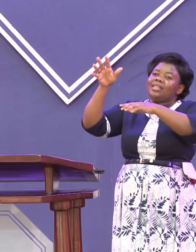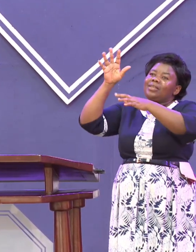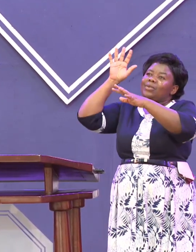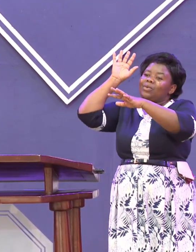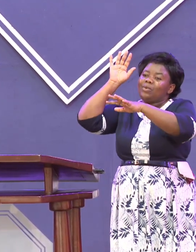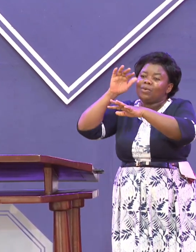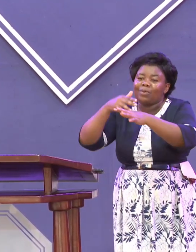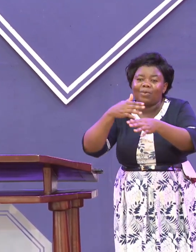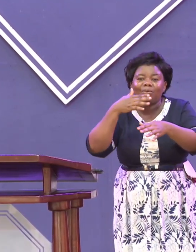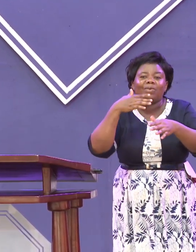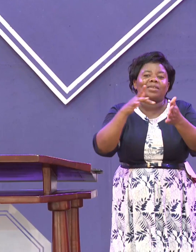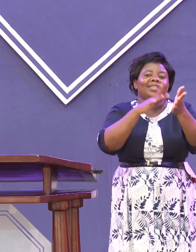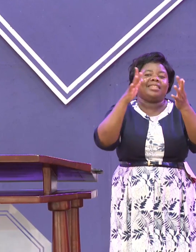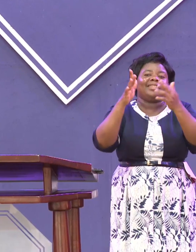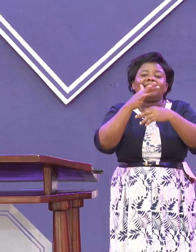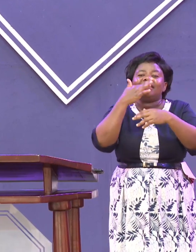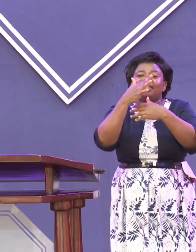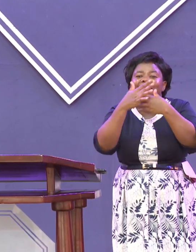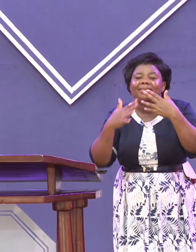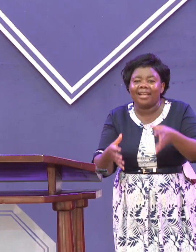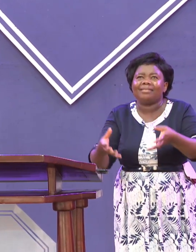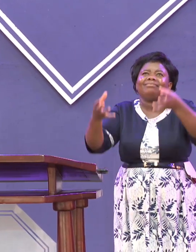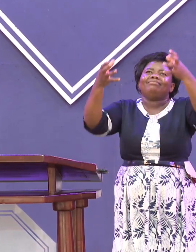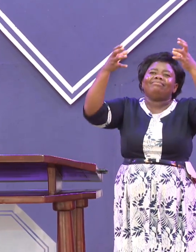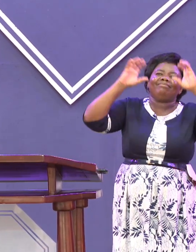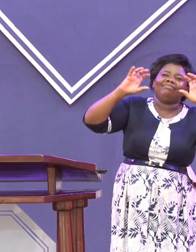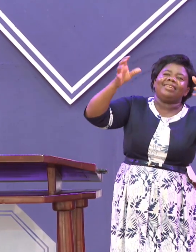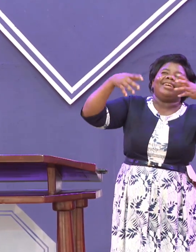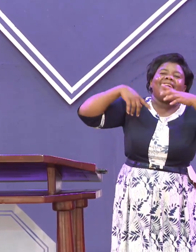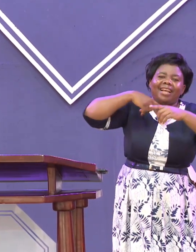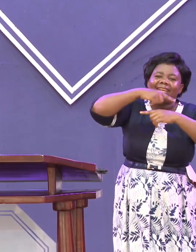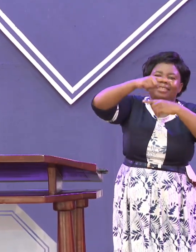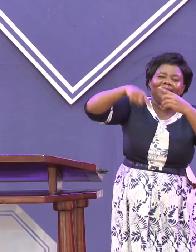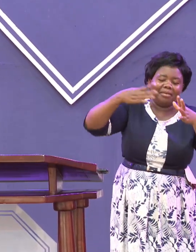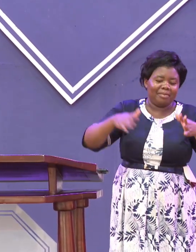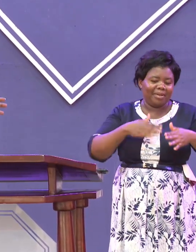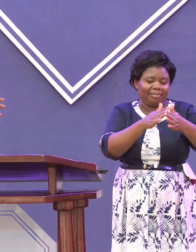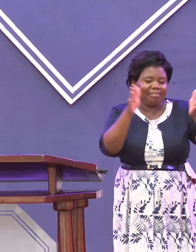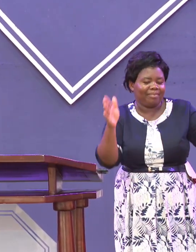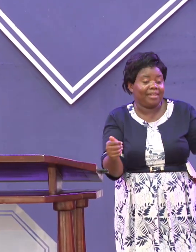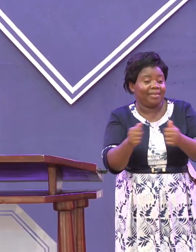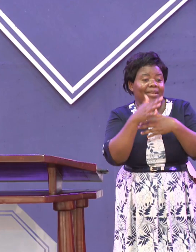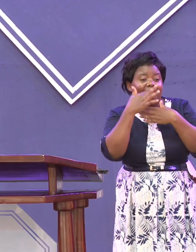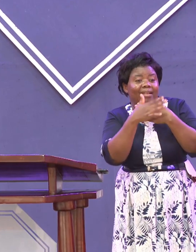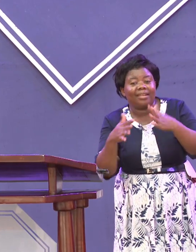gwe yikwako bidomola ne bidomola netoroza mugeti obudomola netomuloze kitando omusayi netoroza compound omusayi